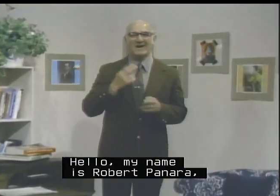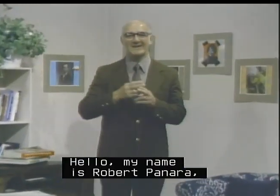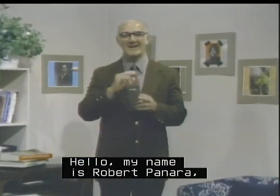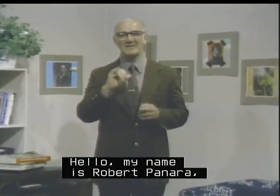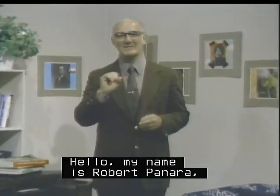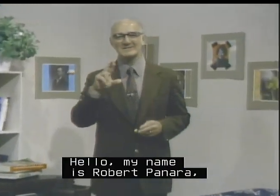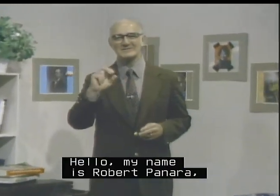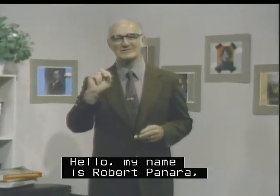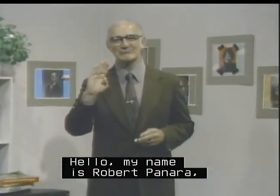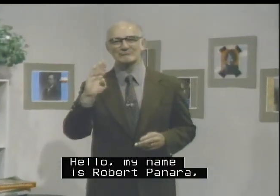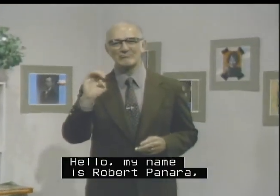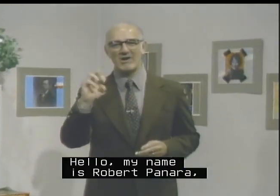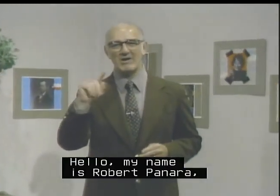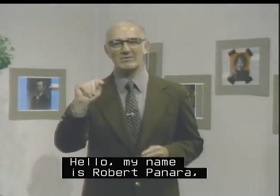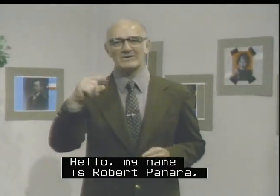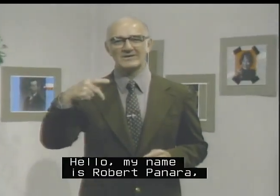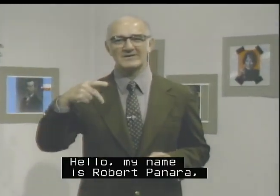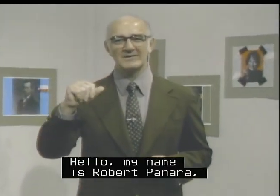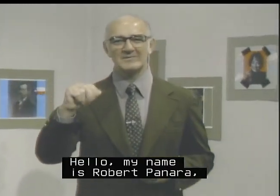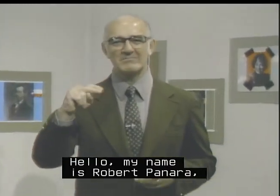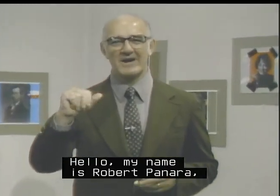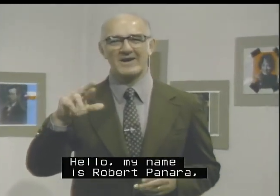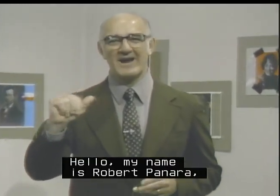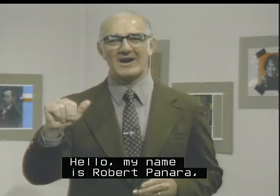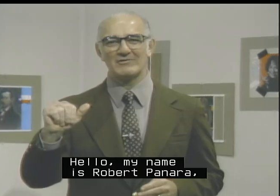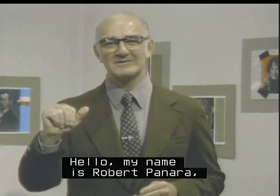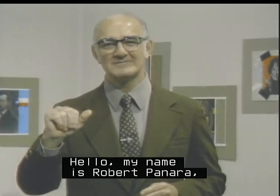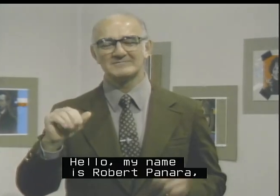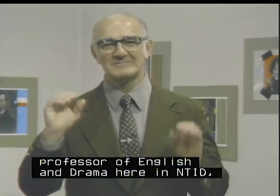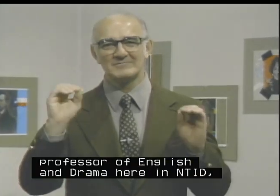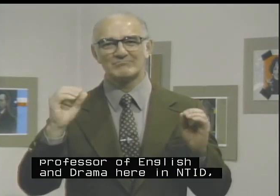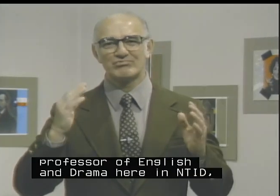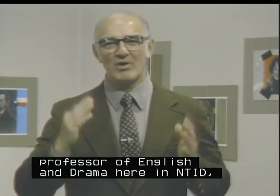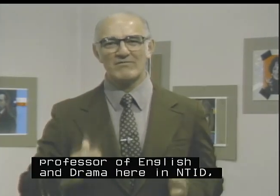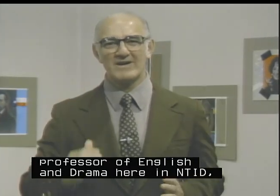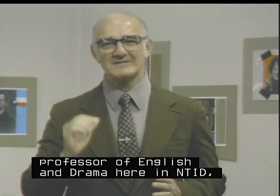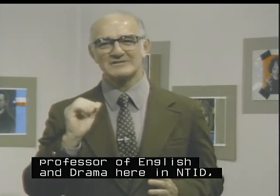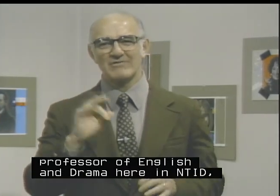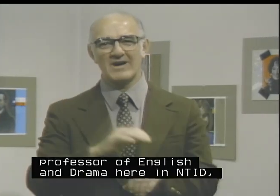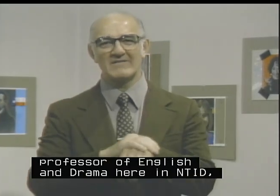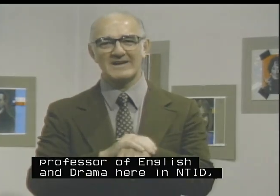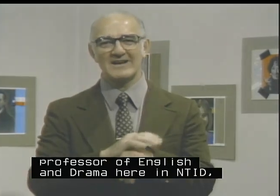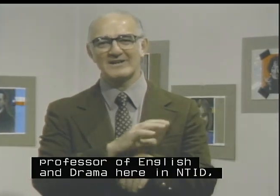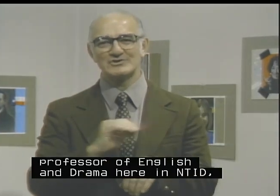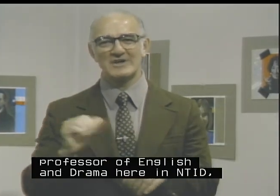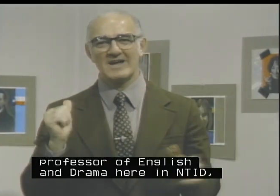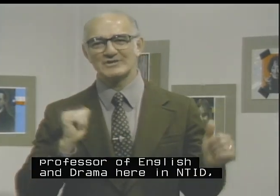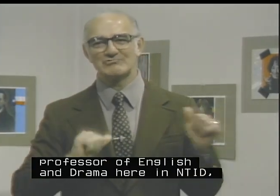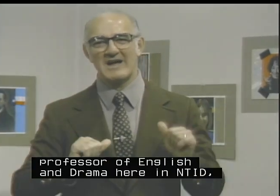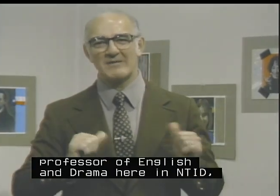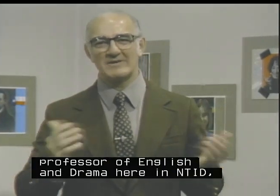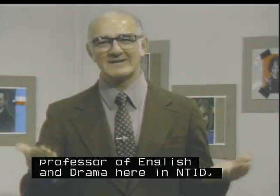My name is Robert Panara, professor of English and drama here